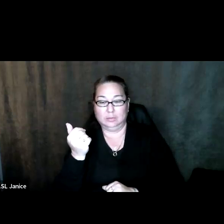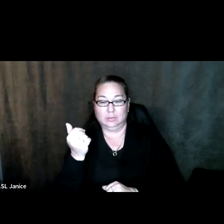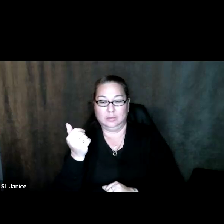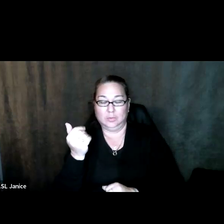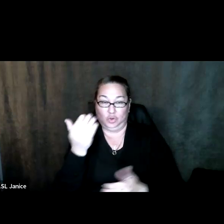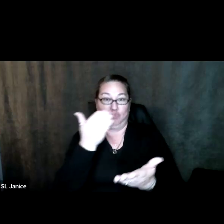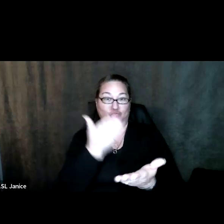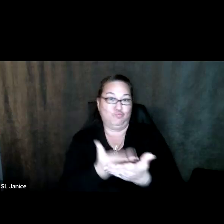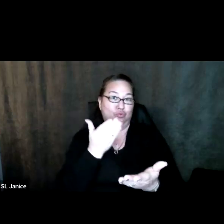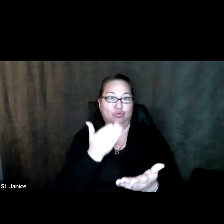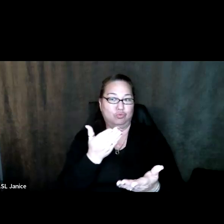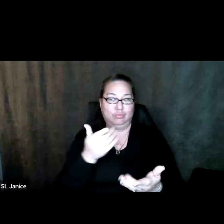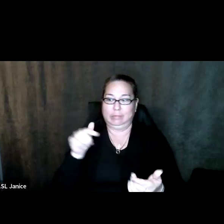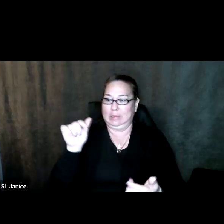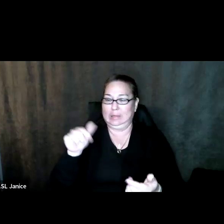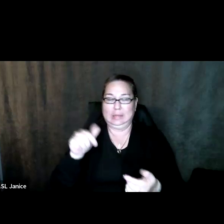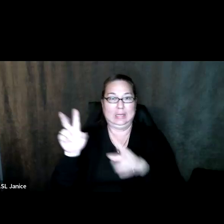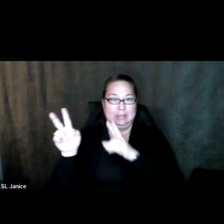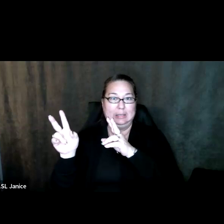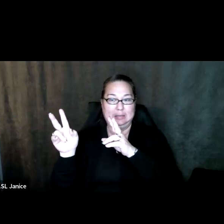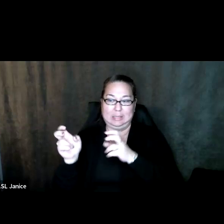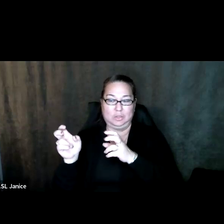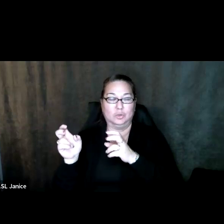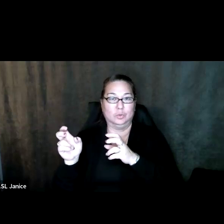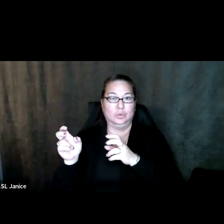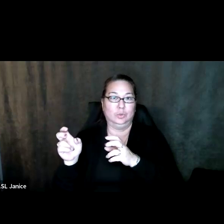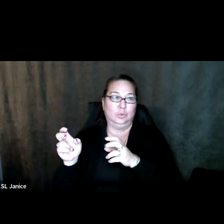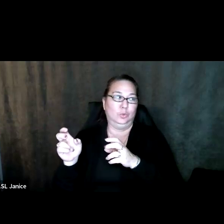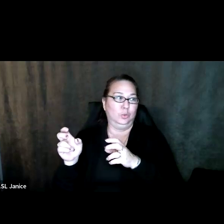improve this issue, to somehow